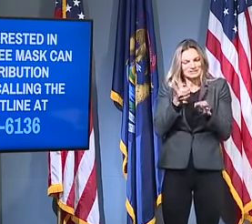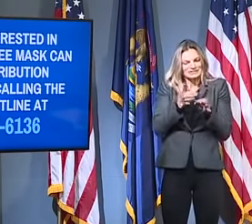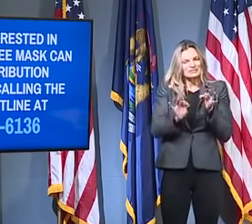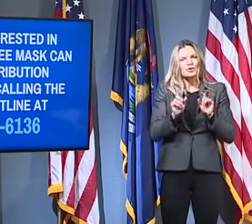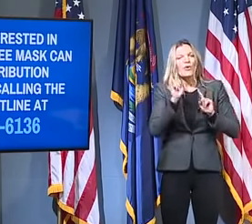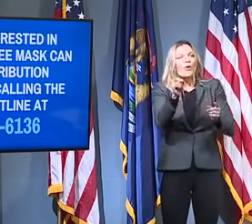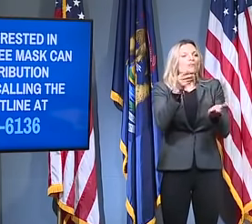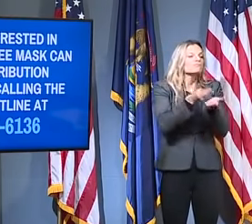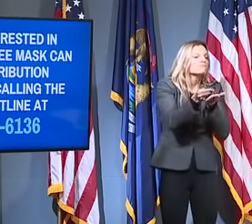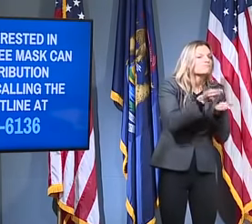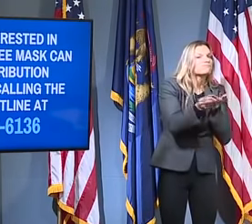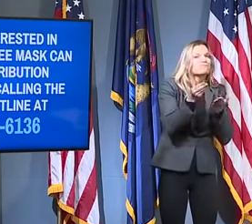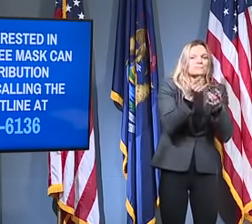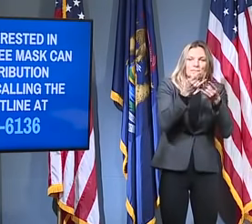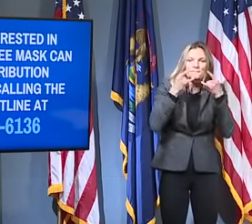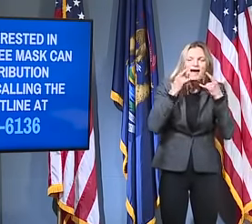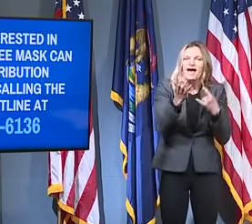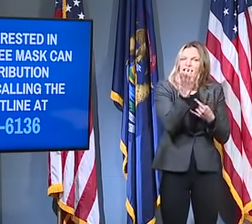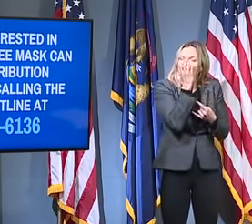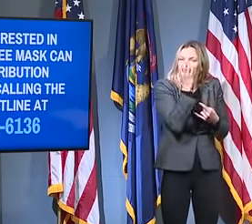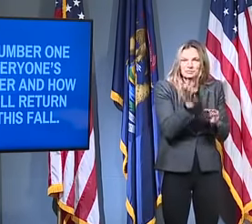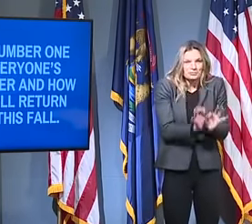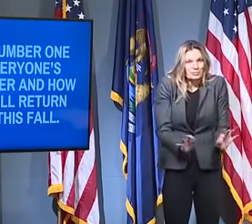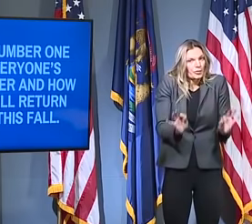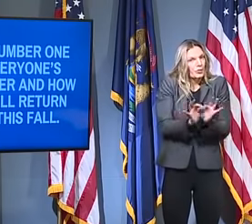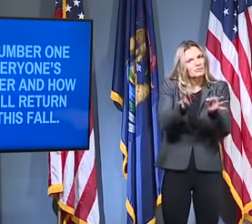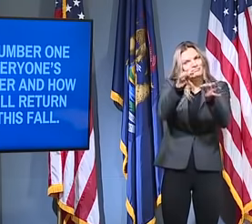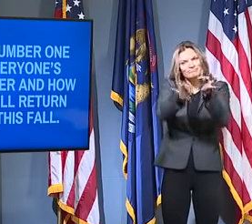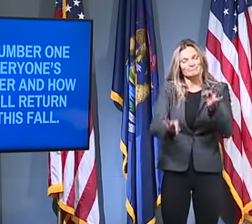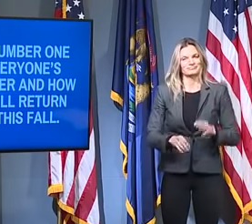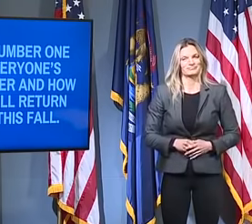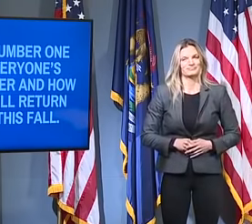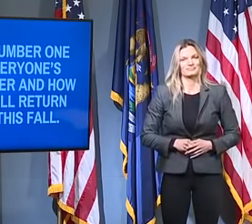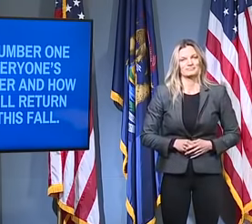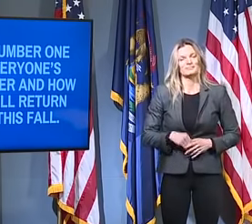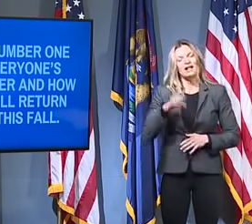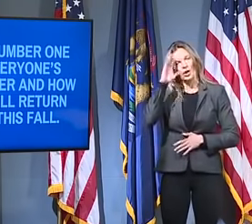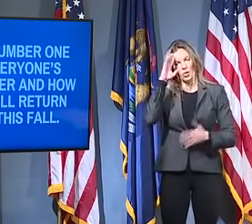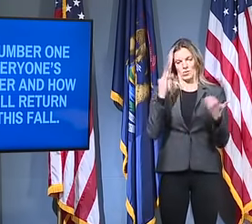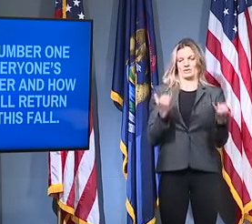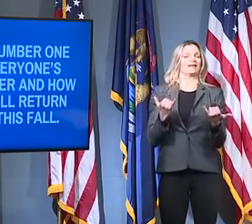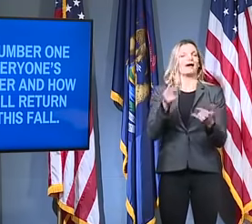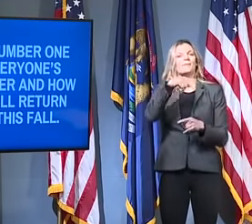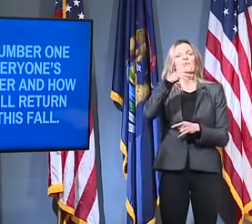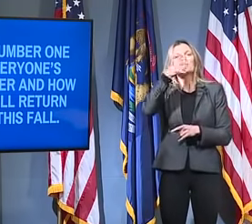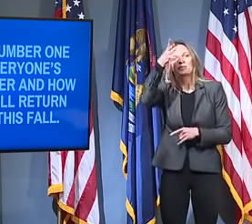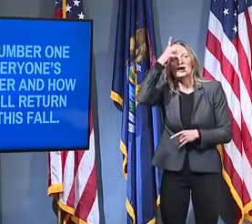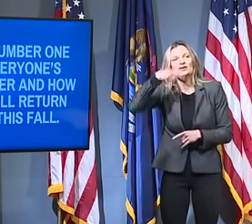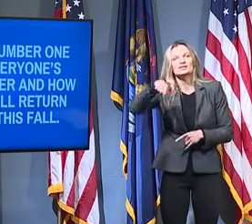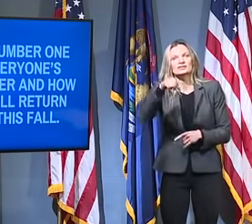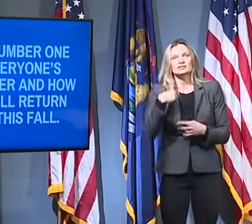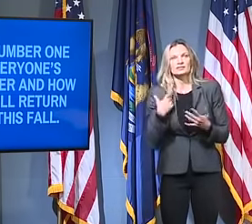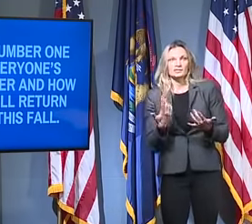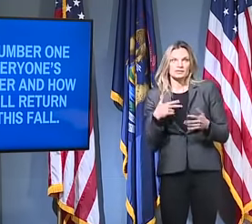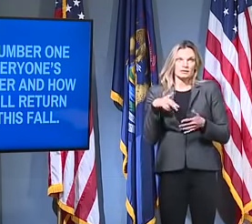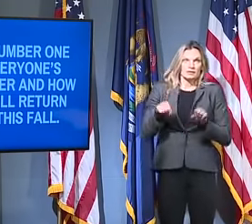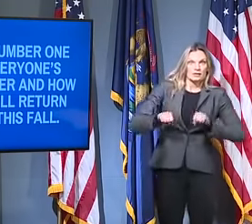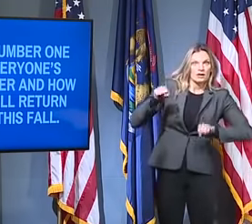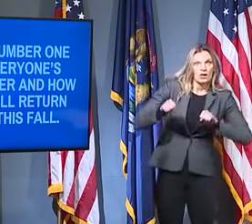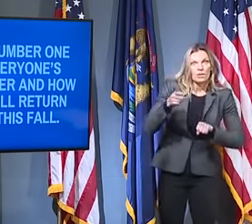you're out and about. As a parent, I know the number one thing on everyone's mind is whether and how their kids are going to